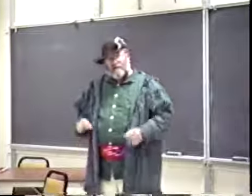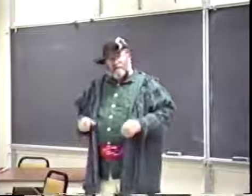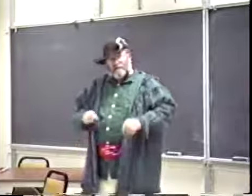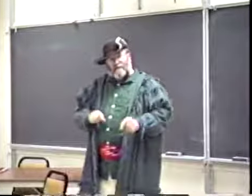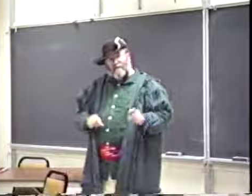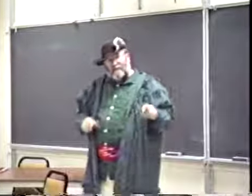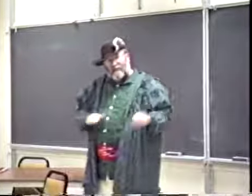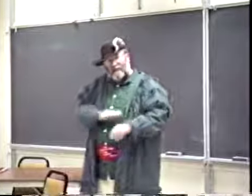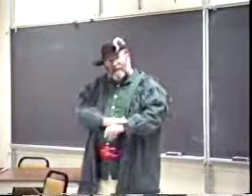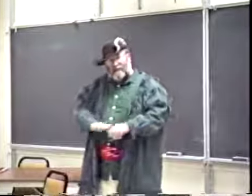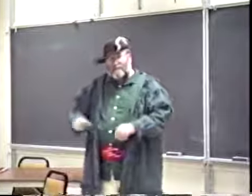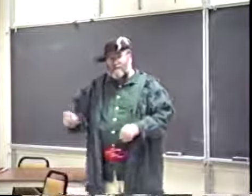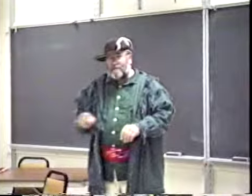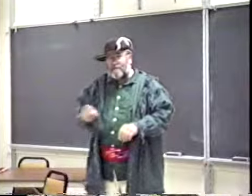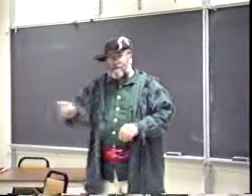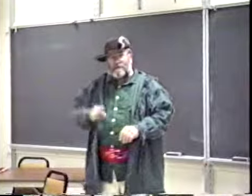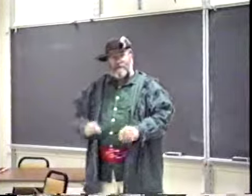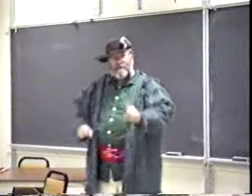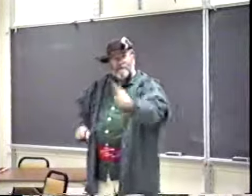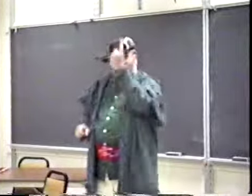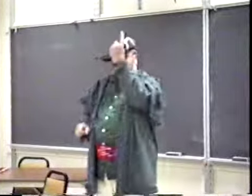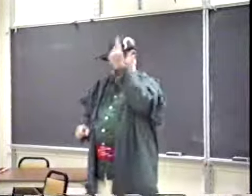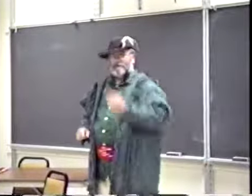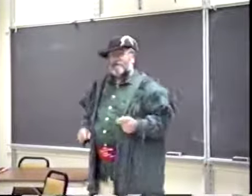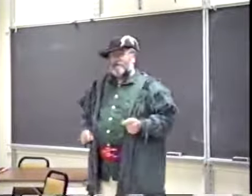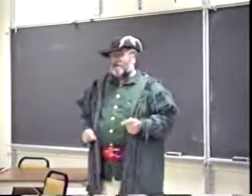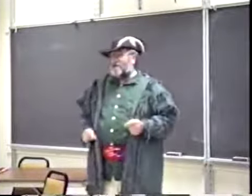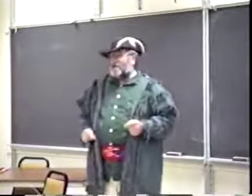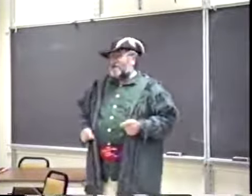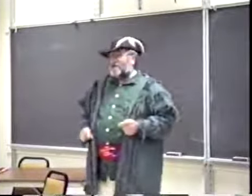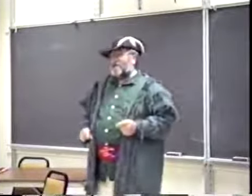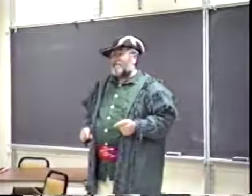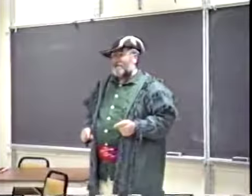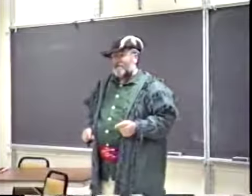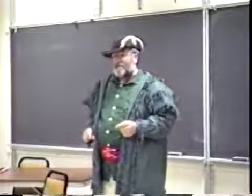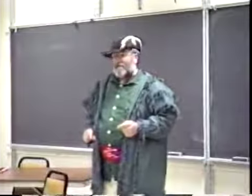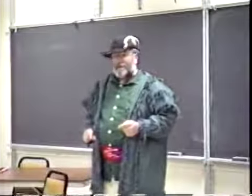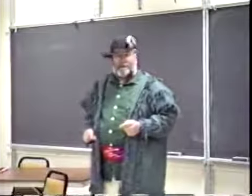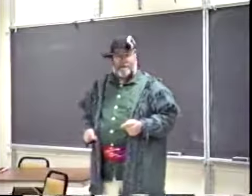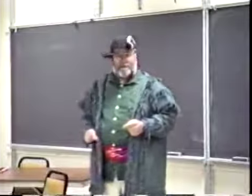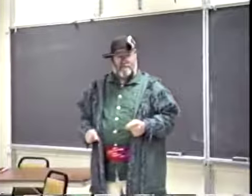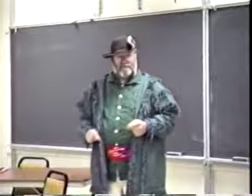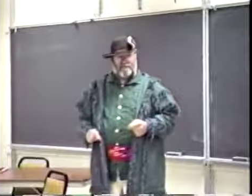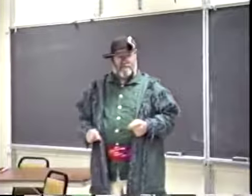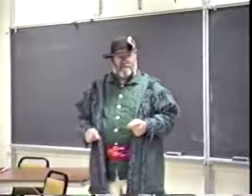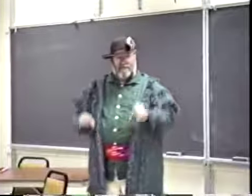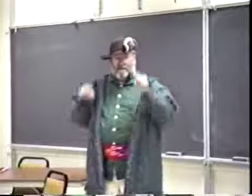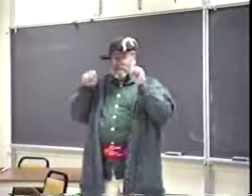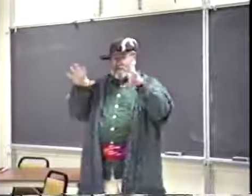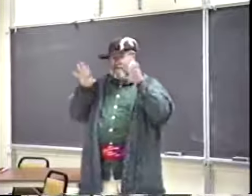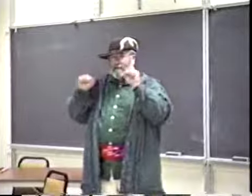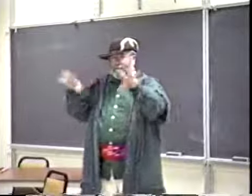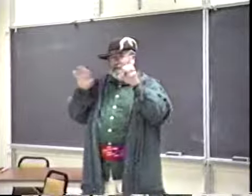Met a Shoshone man who told me the legend about many,